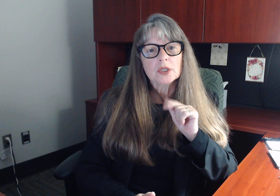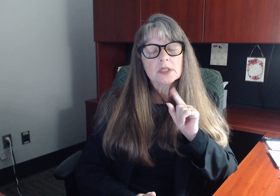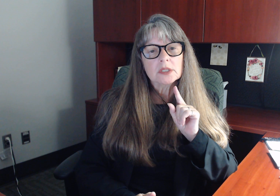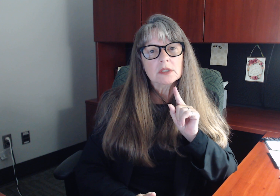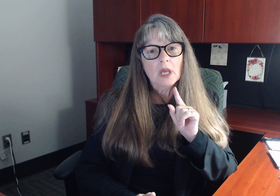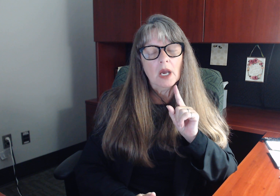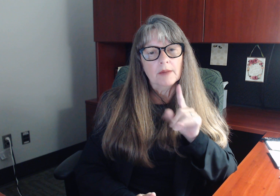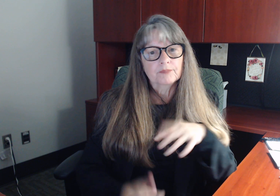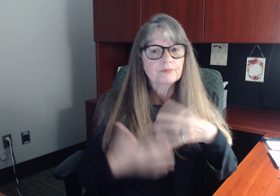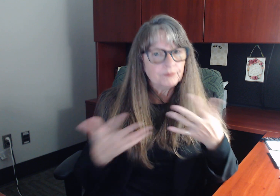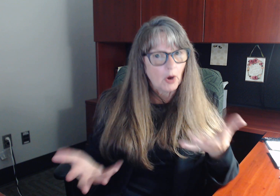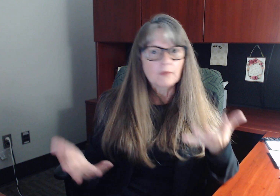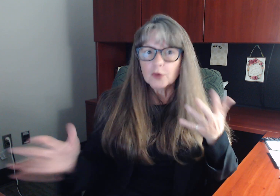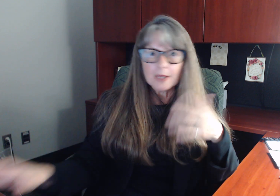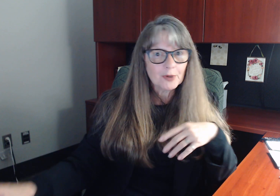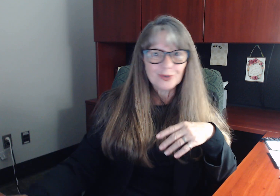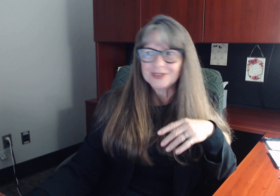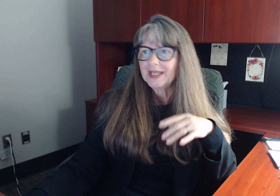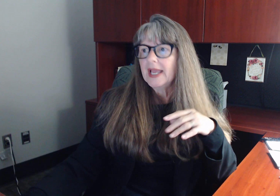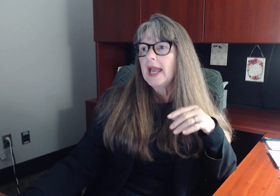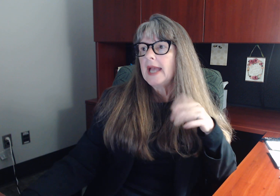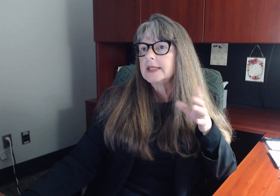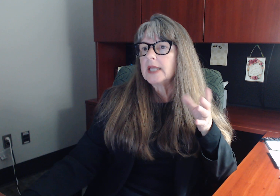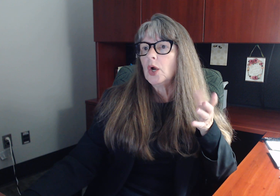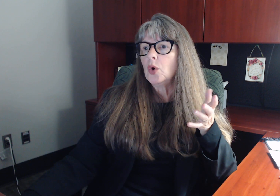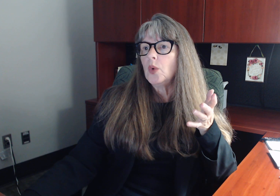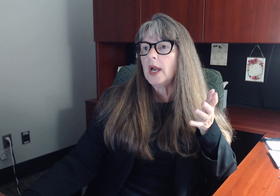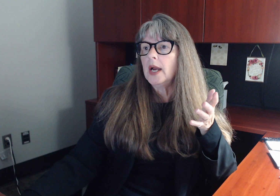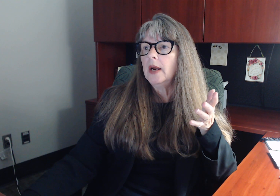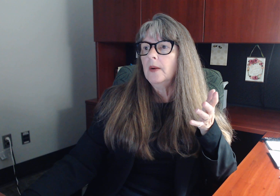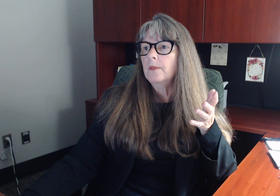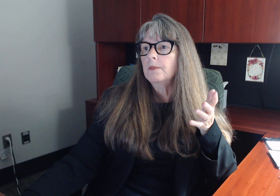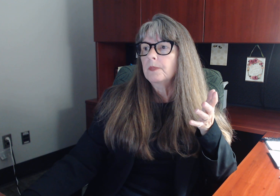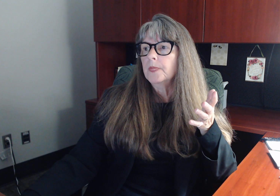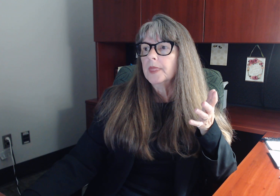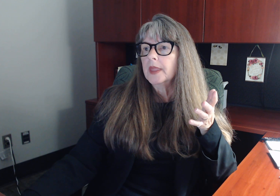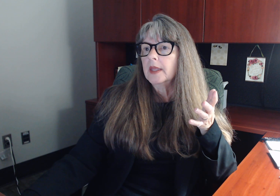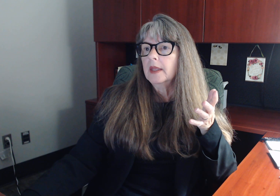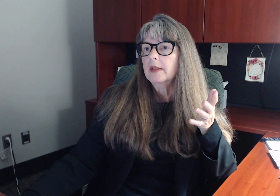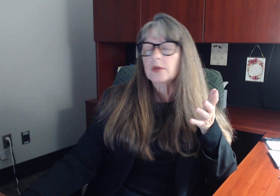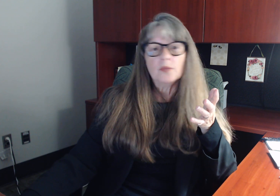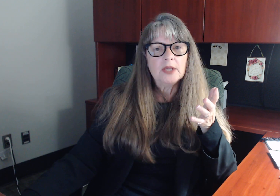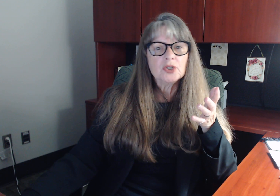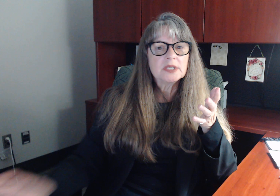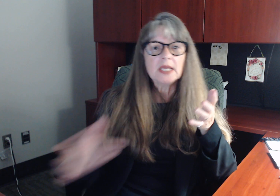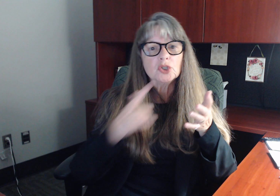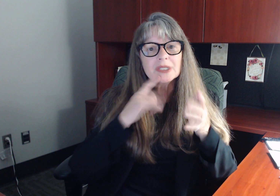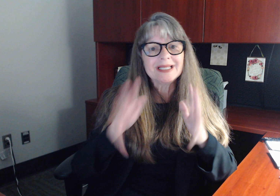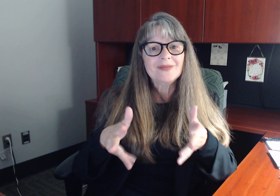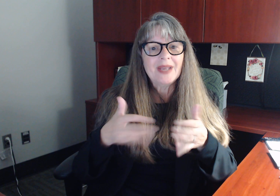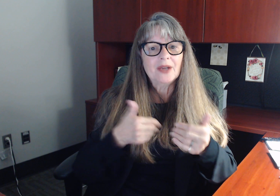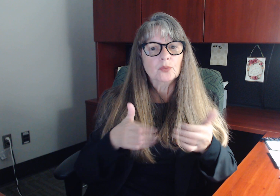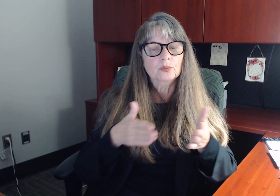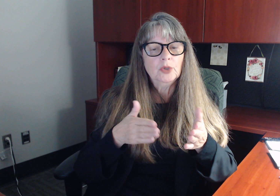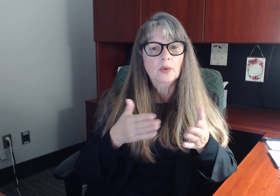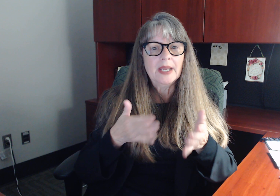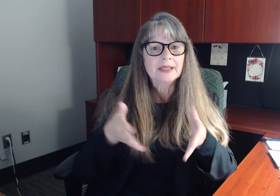is harmful chemicals. So so they just said just leave it out, and let